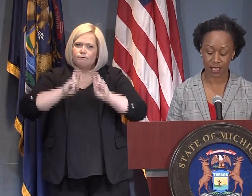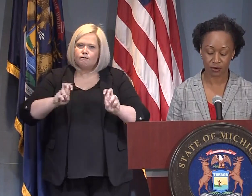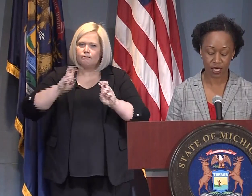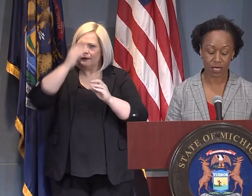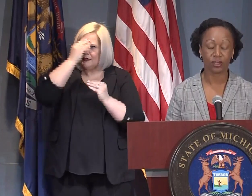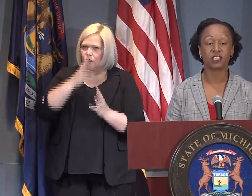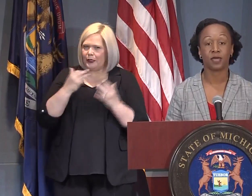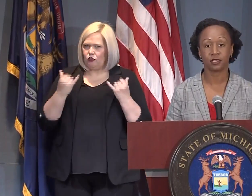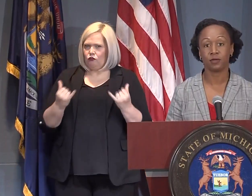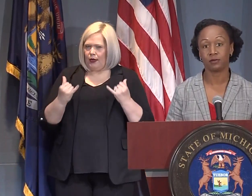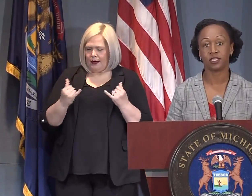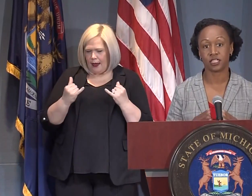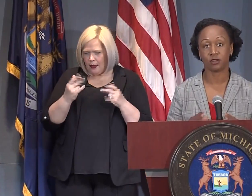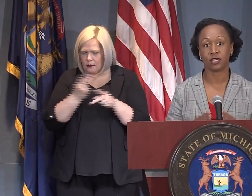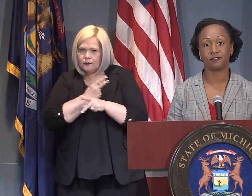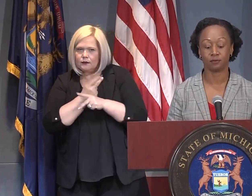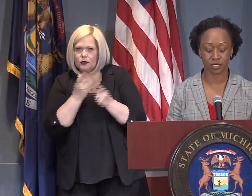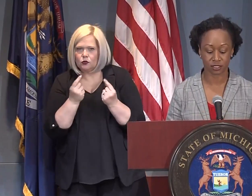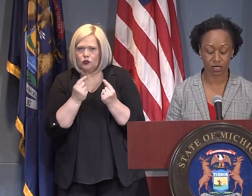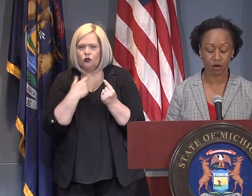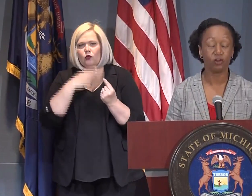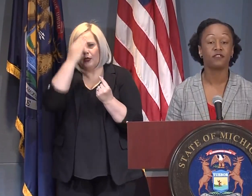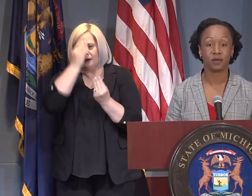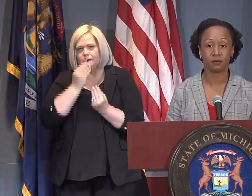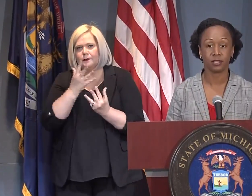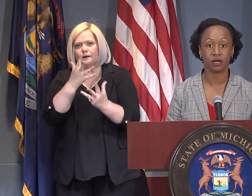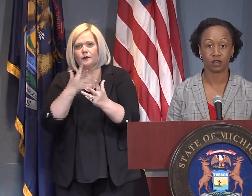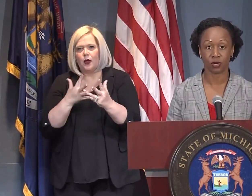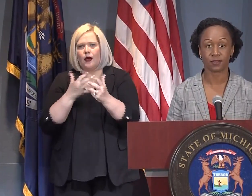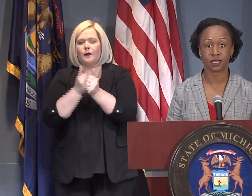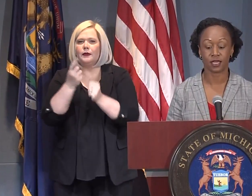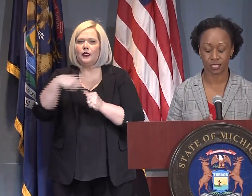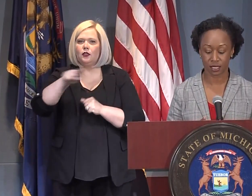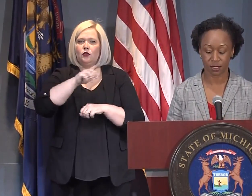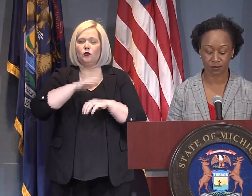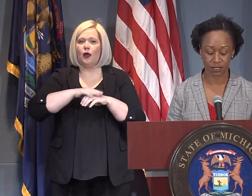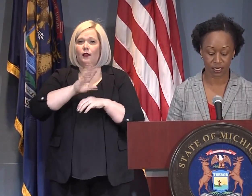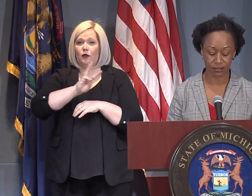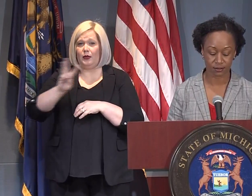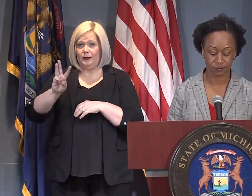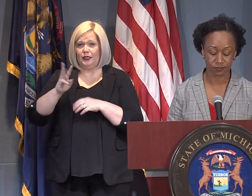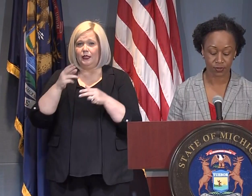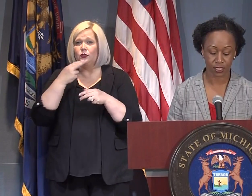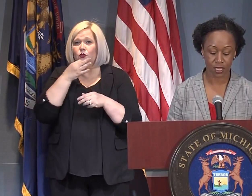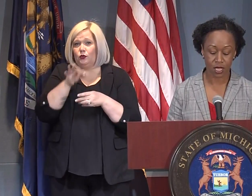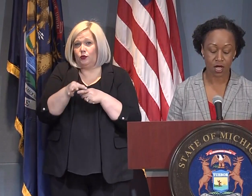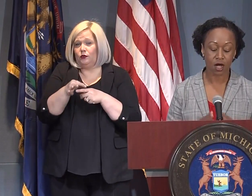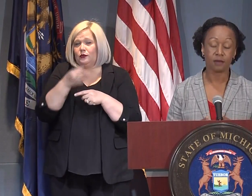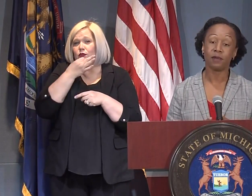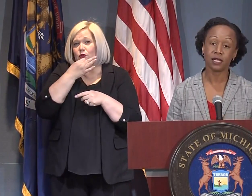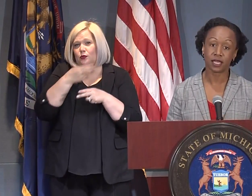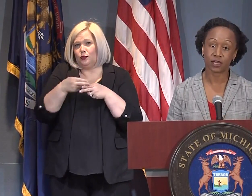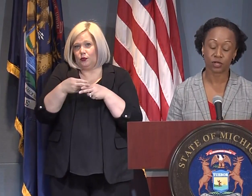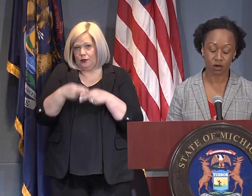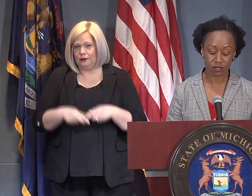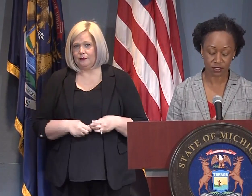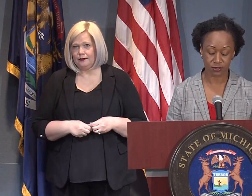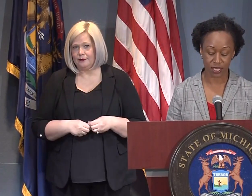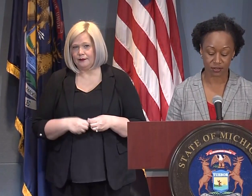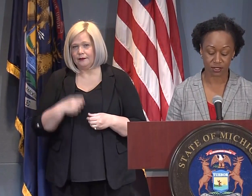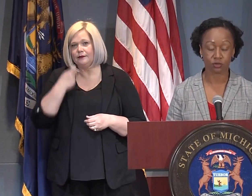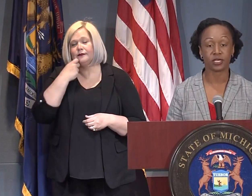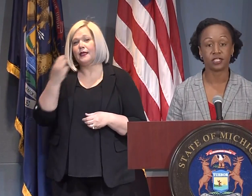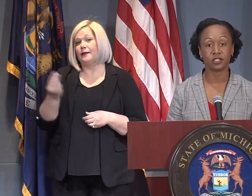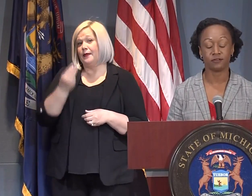right now, and we expect to be able to share that information with the public on our website in the upcoming days. On Monday, we